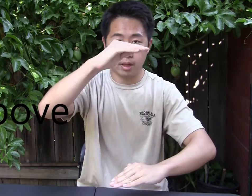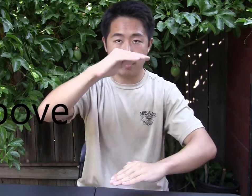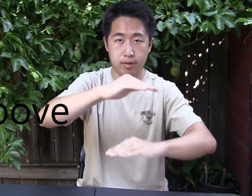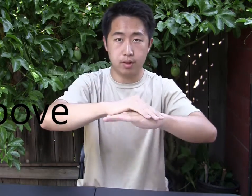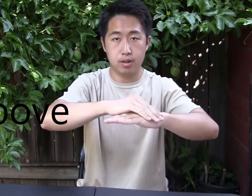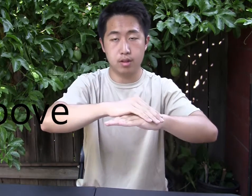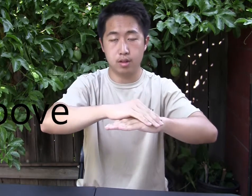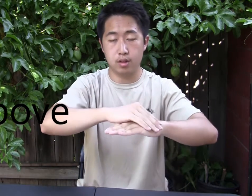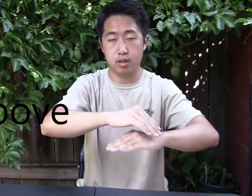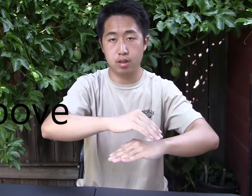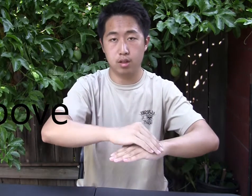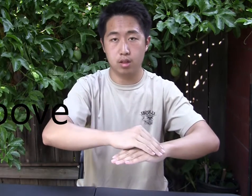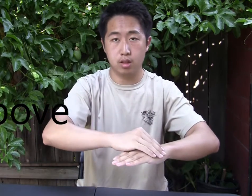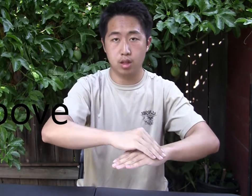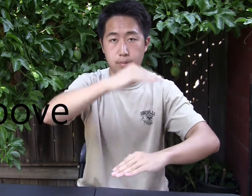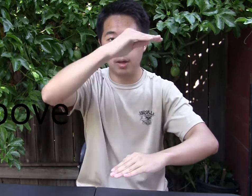Above. Above.